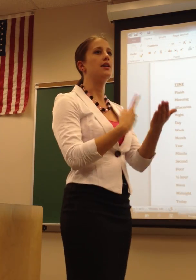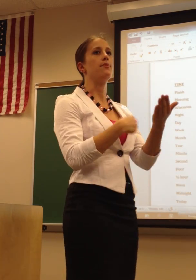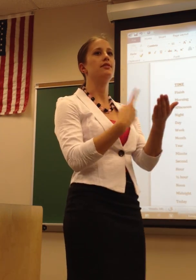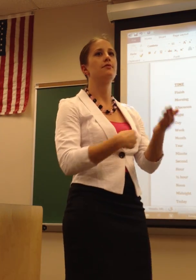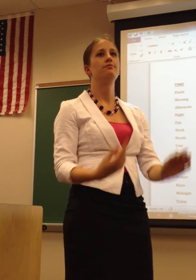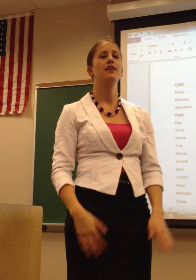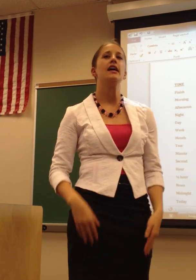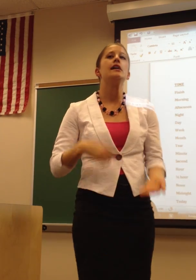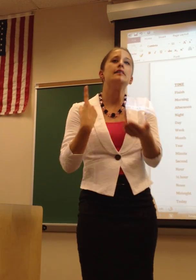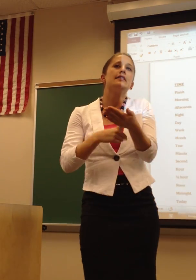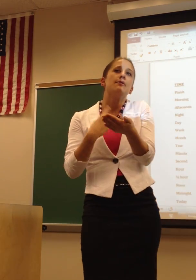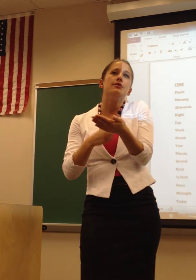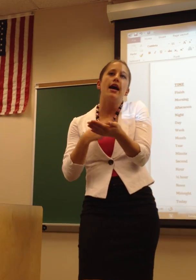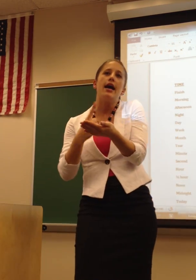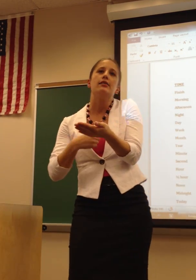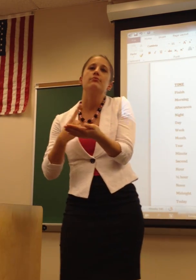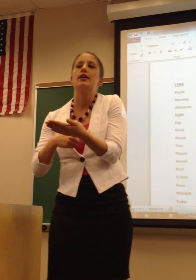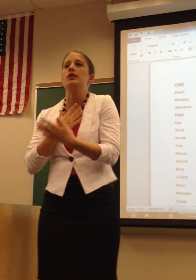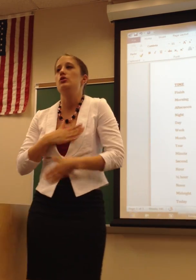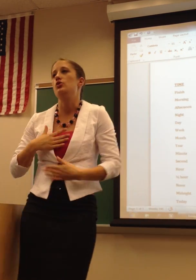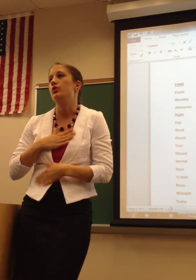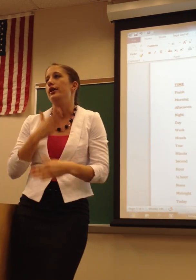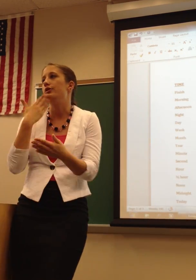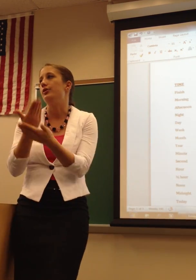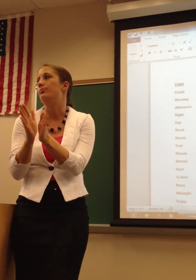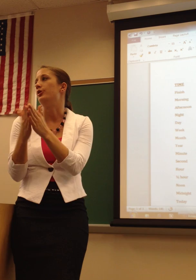Sometimes. Sometimes I enjoy a good book.